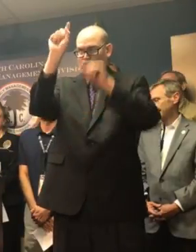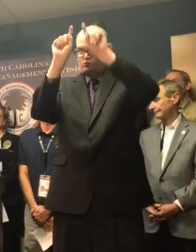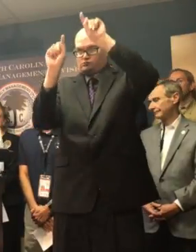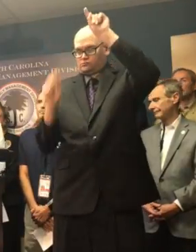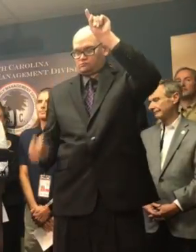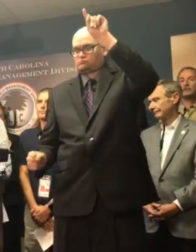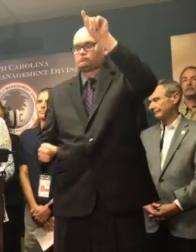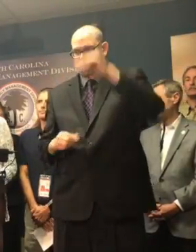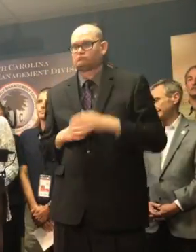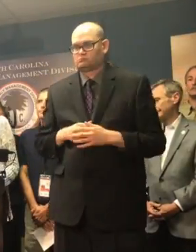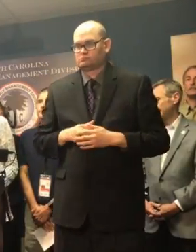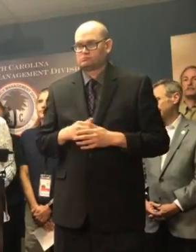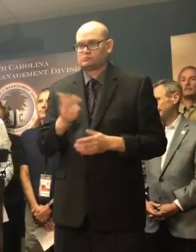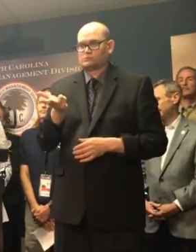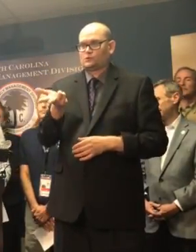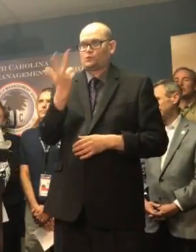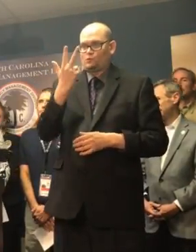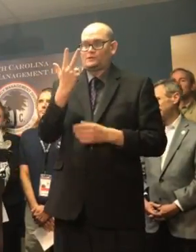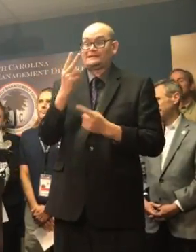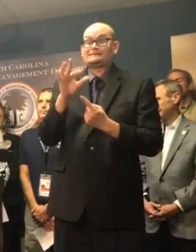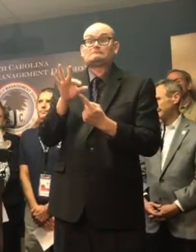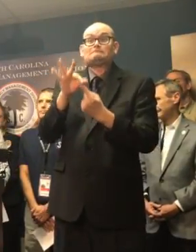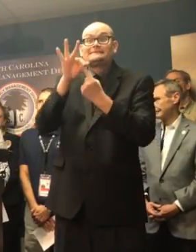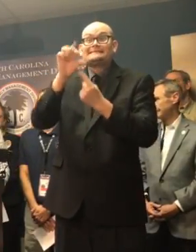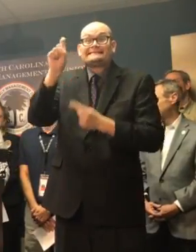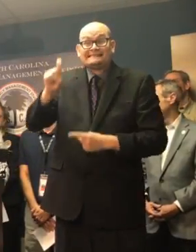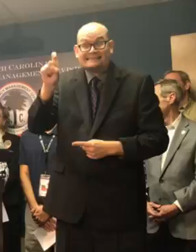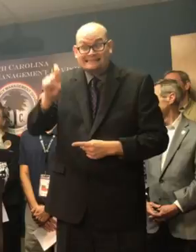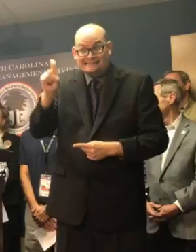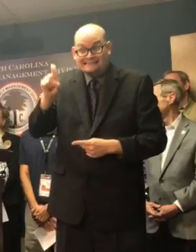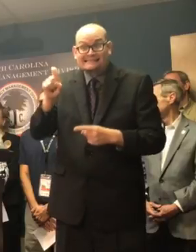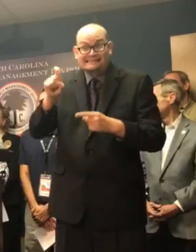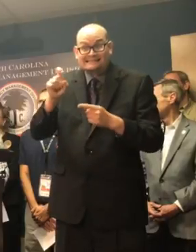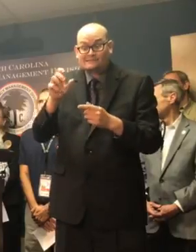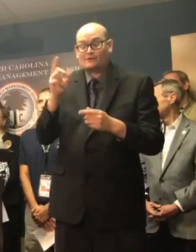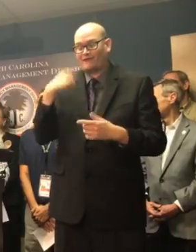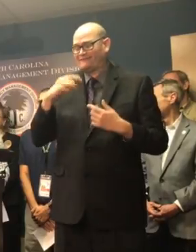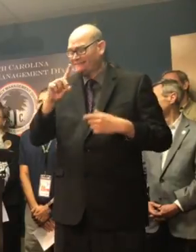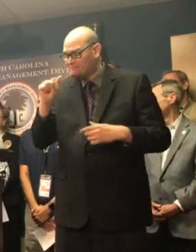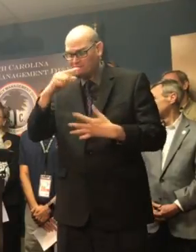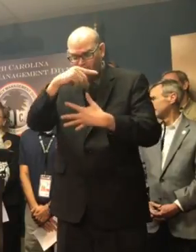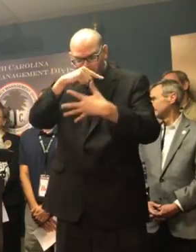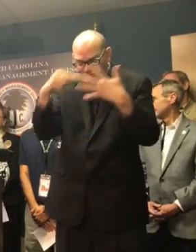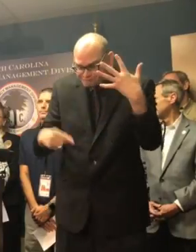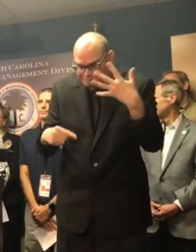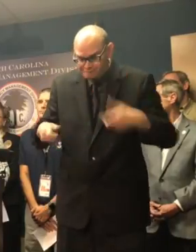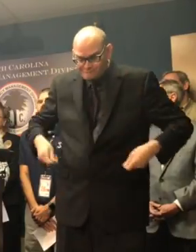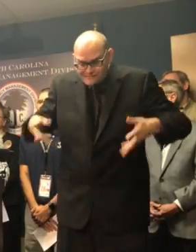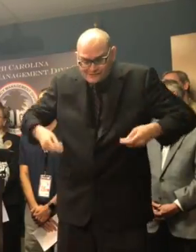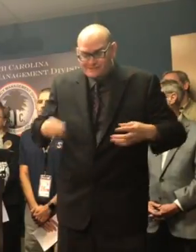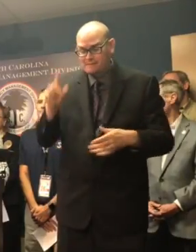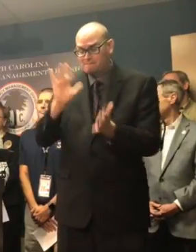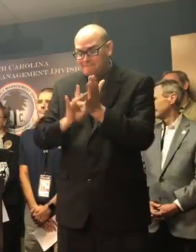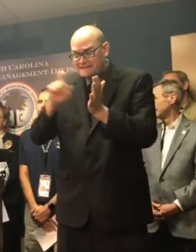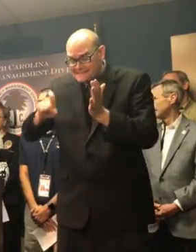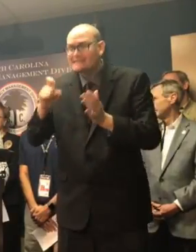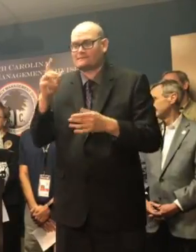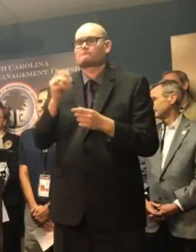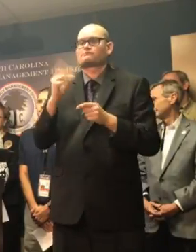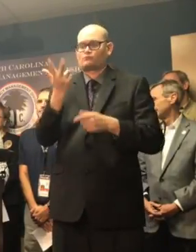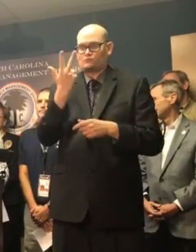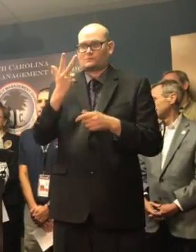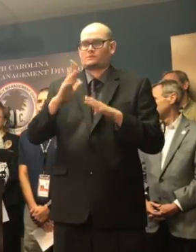3 special needs shelters that are open, but we also have 5 additional on standby as those are needed. All of our